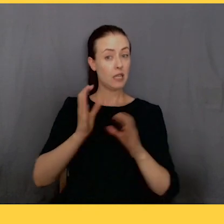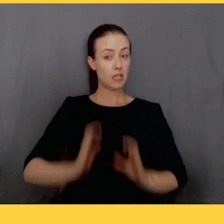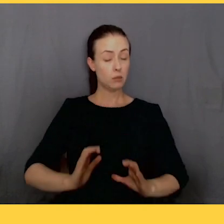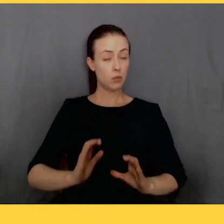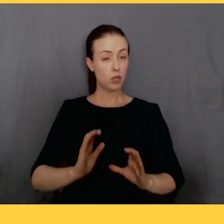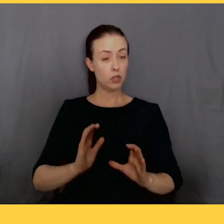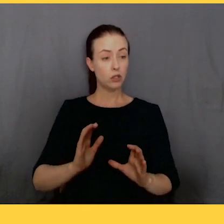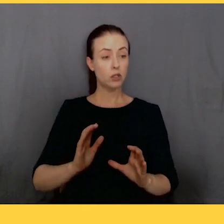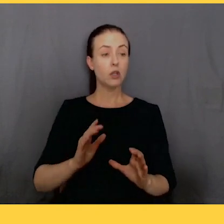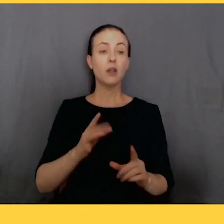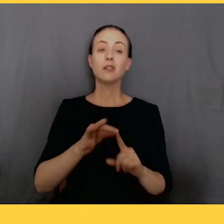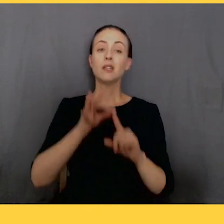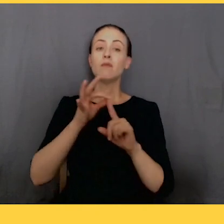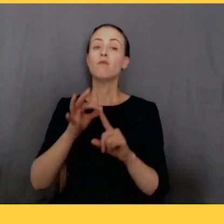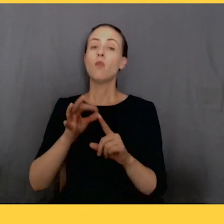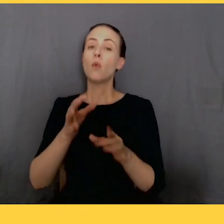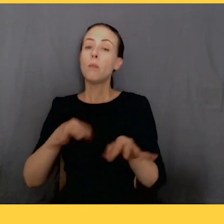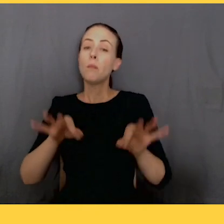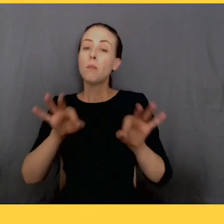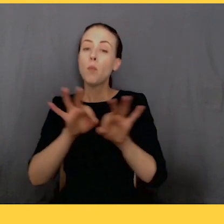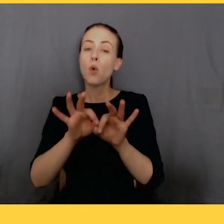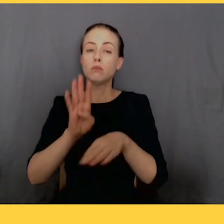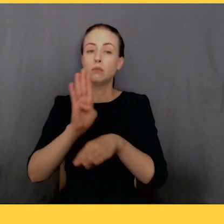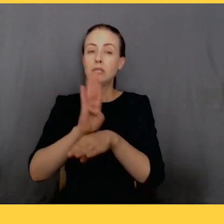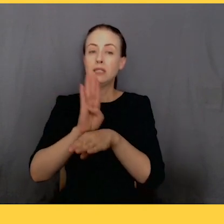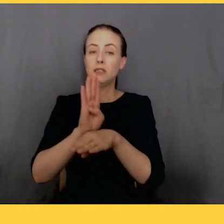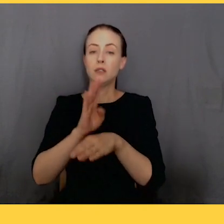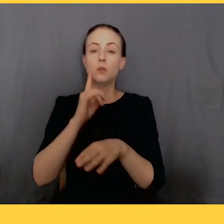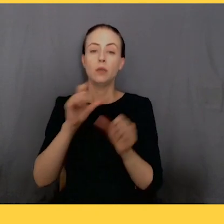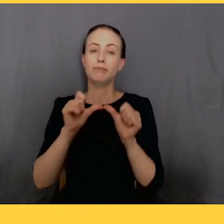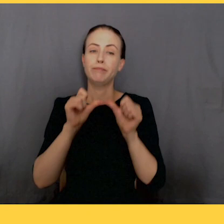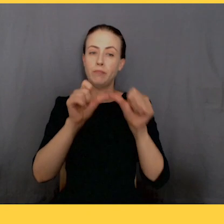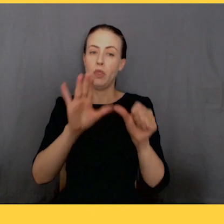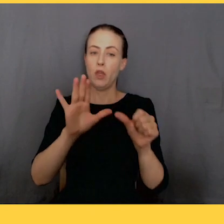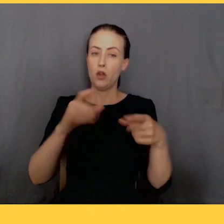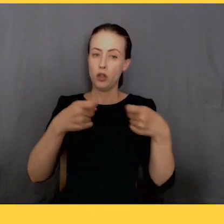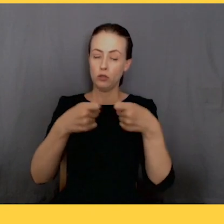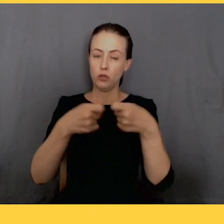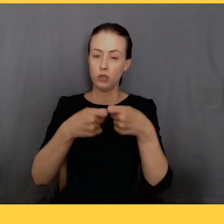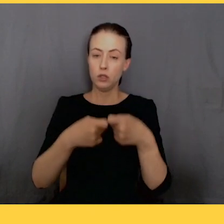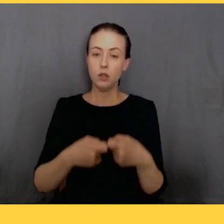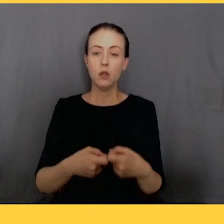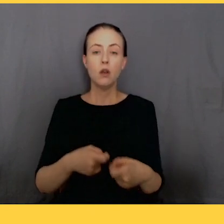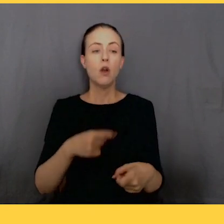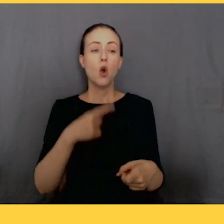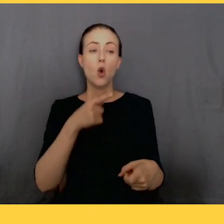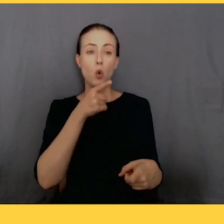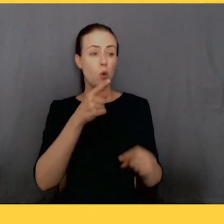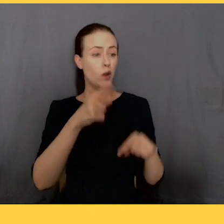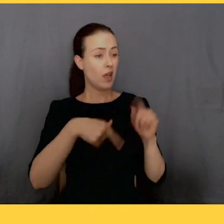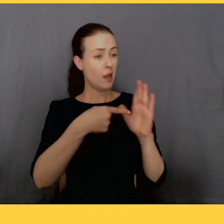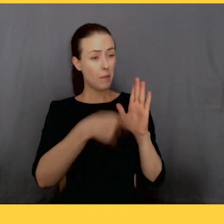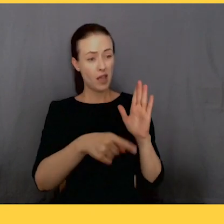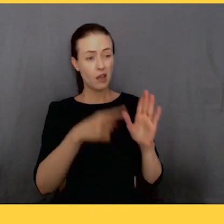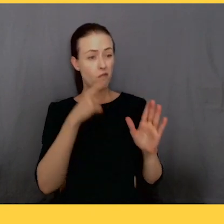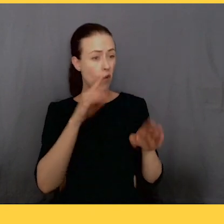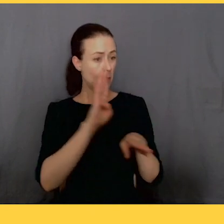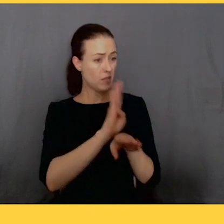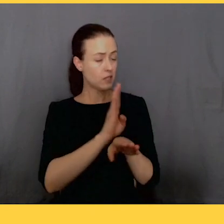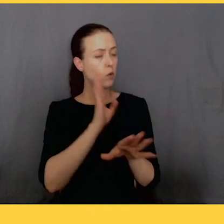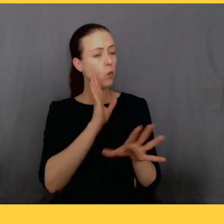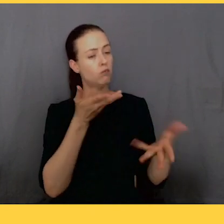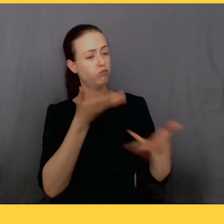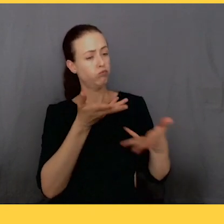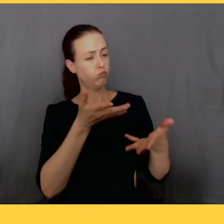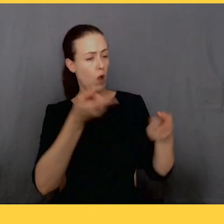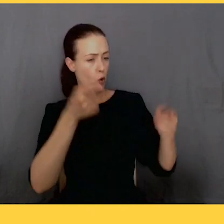risk and critical business customers. We will continue to work with these customers for payment arrangements to avoid disconnection.